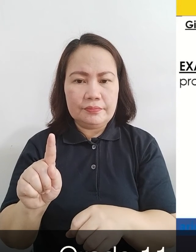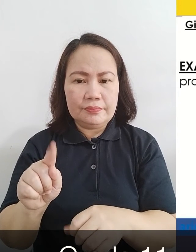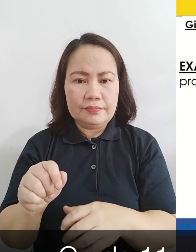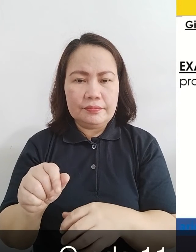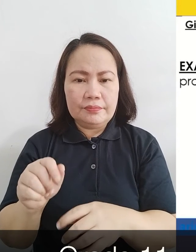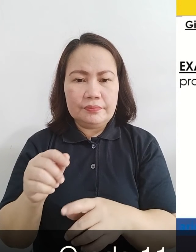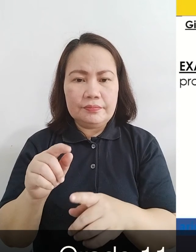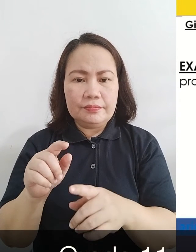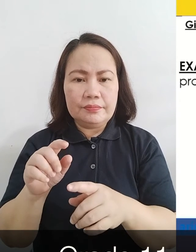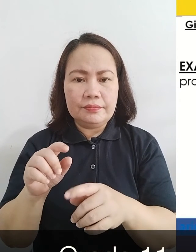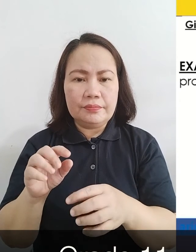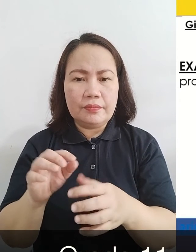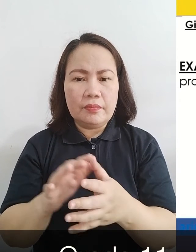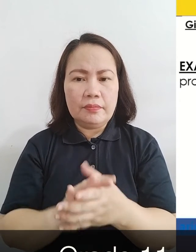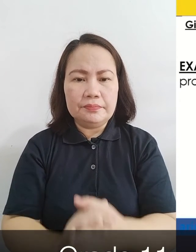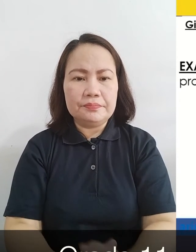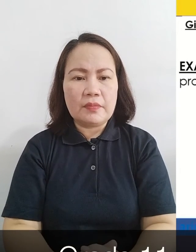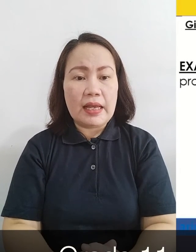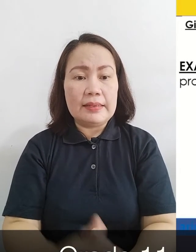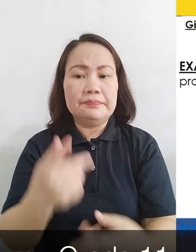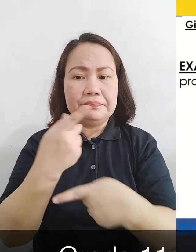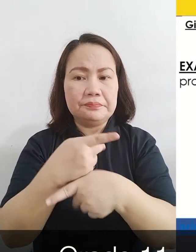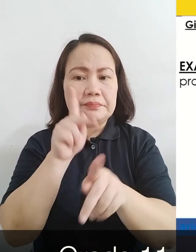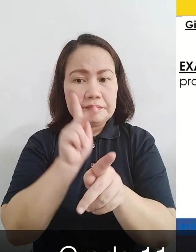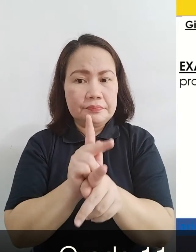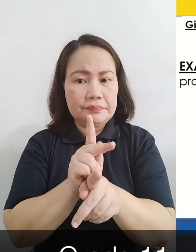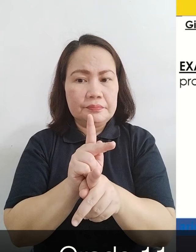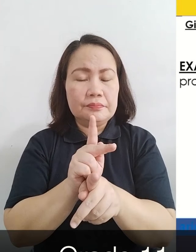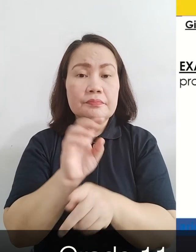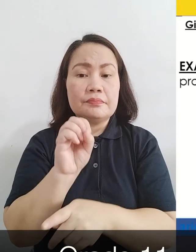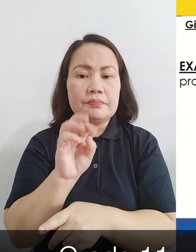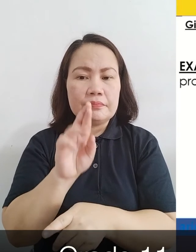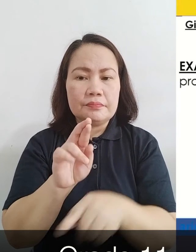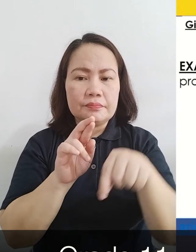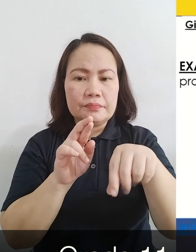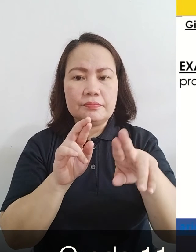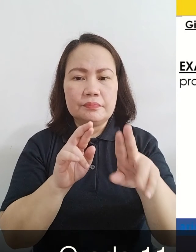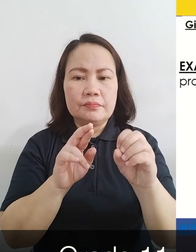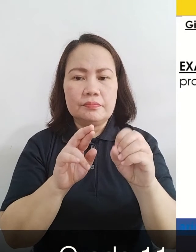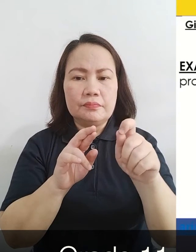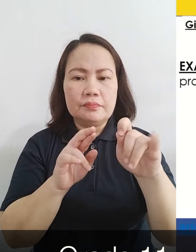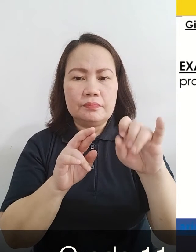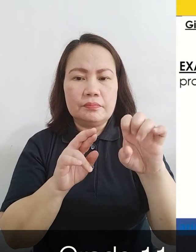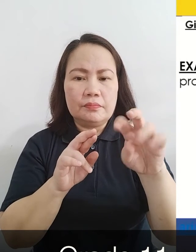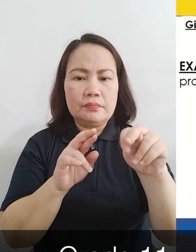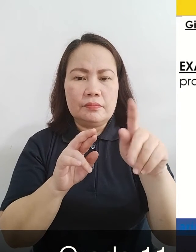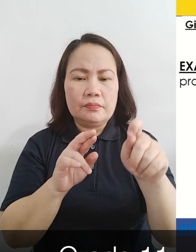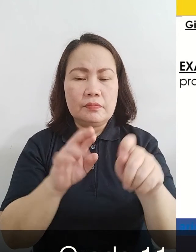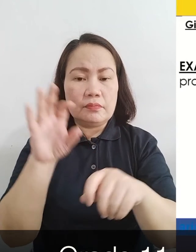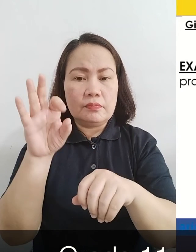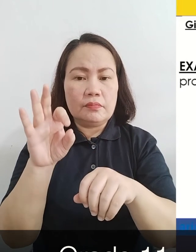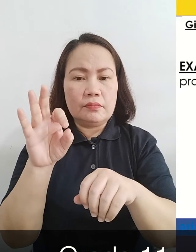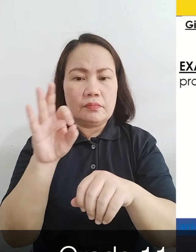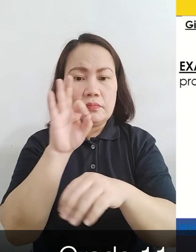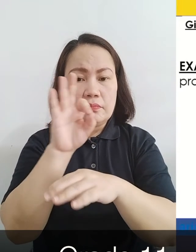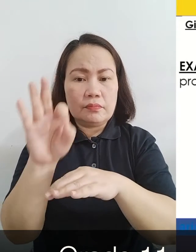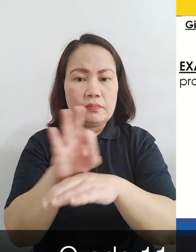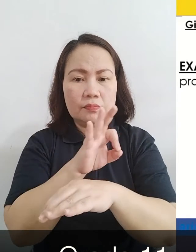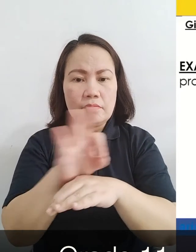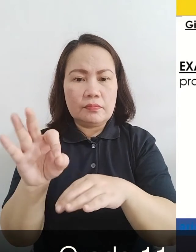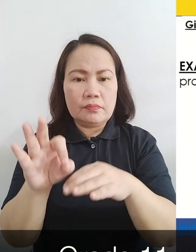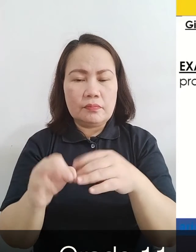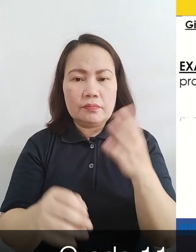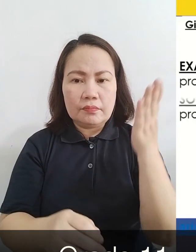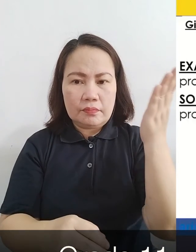a product of the fractions or the function above. So, alin